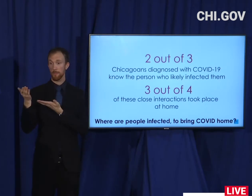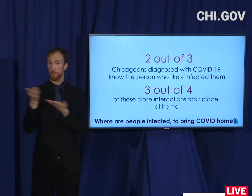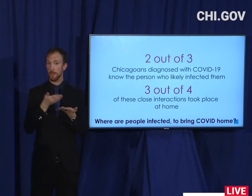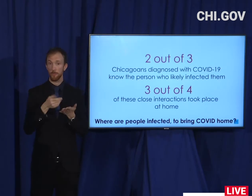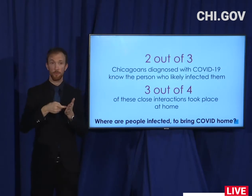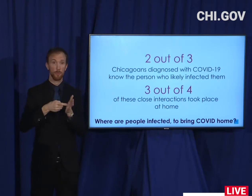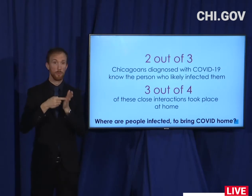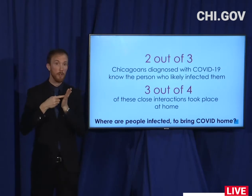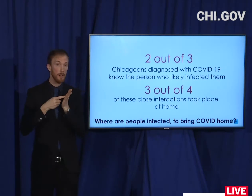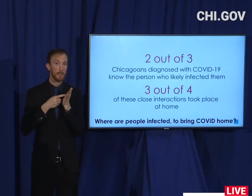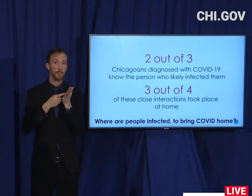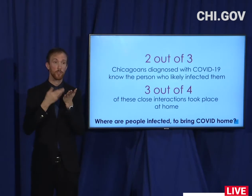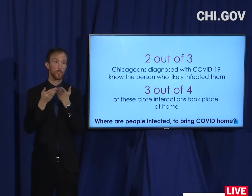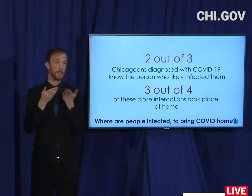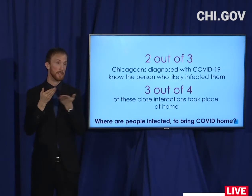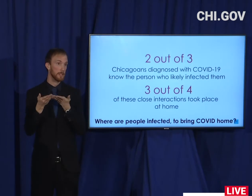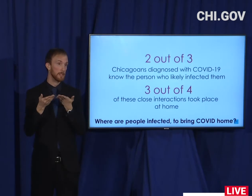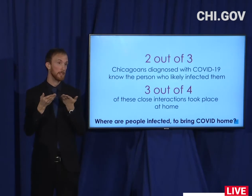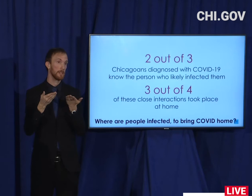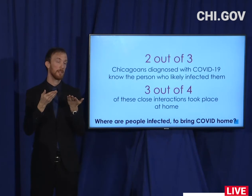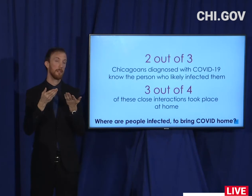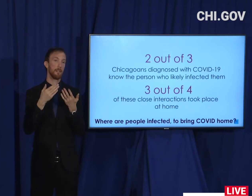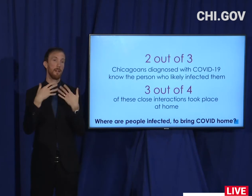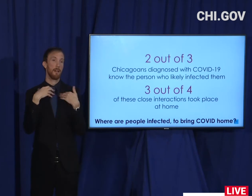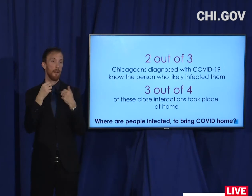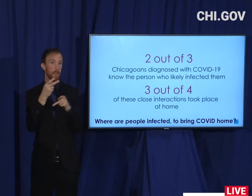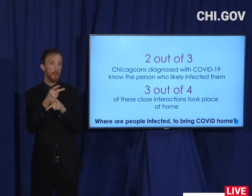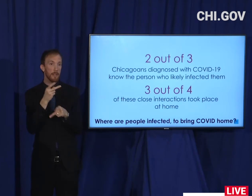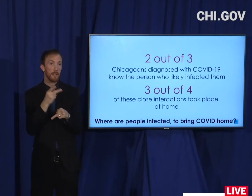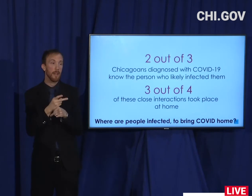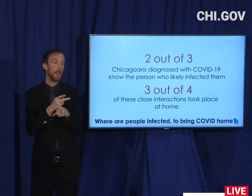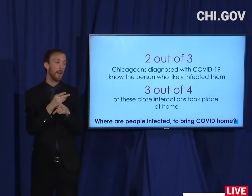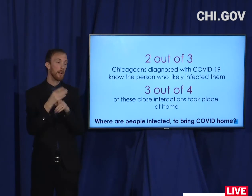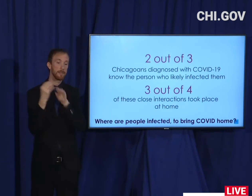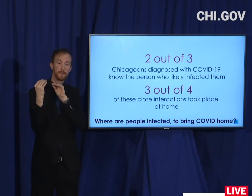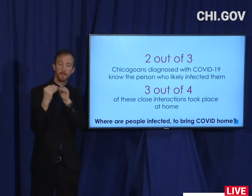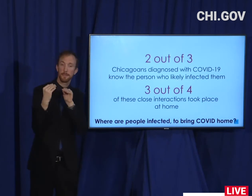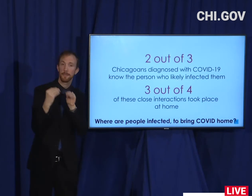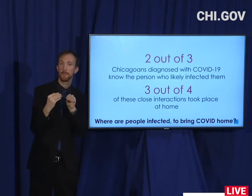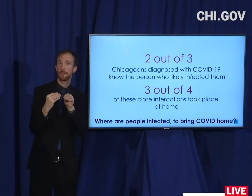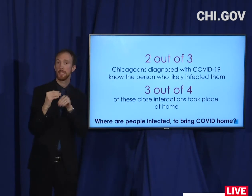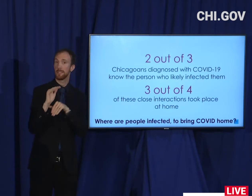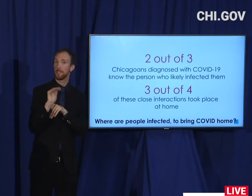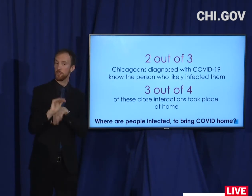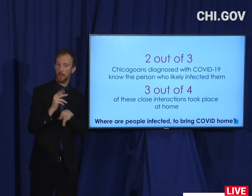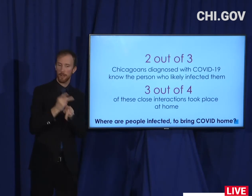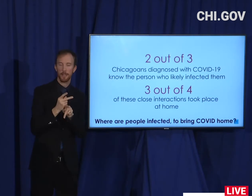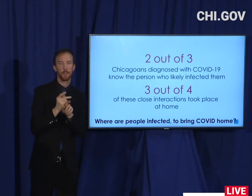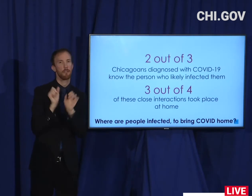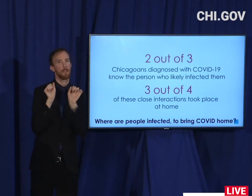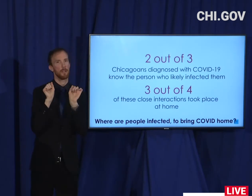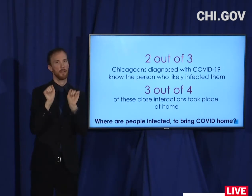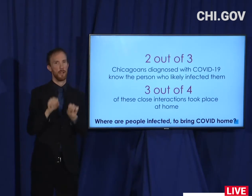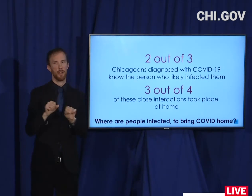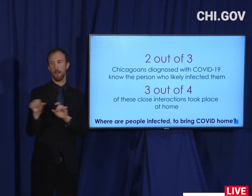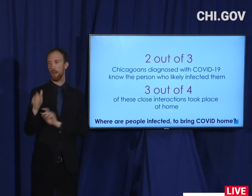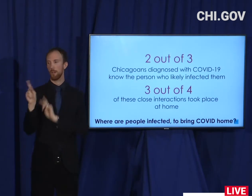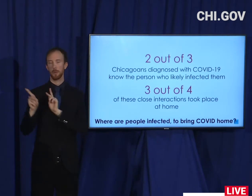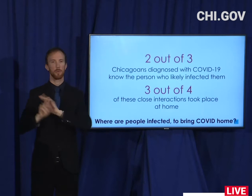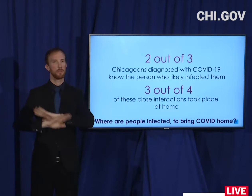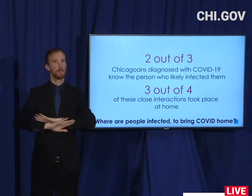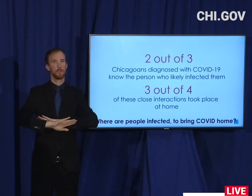like home health care, education, or childcare. And if you have people in, please,